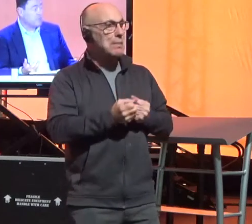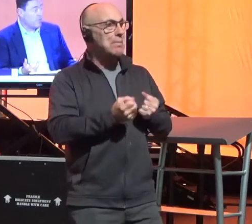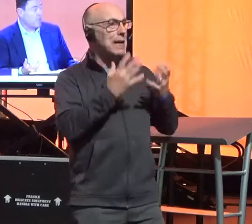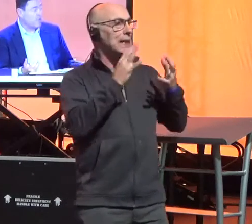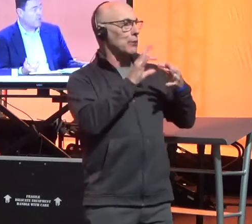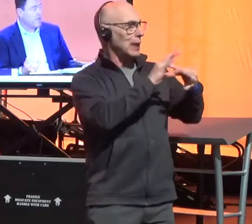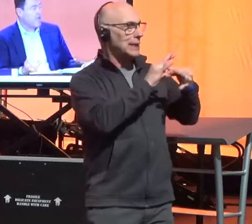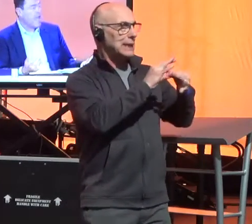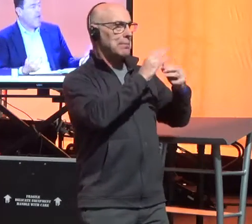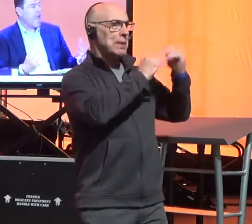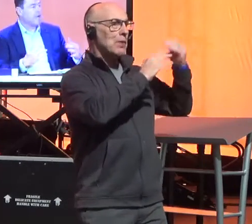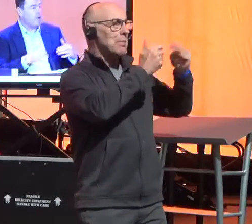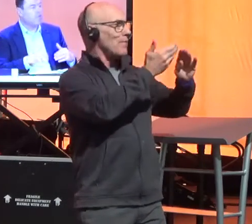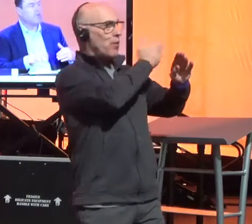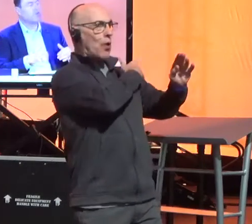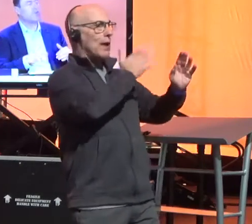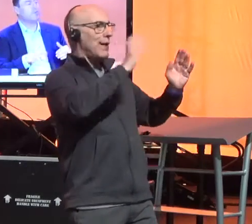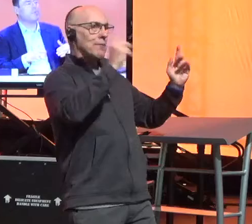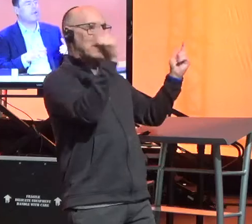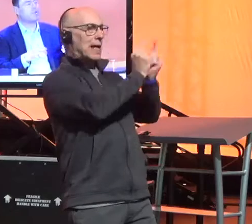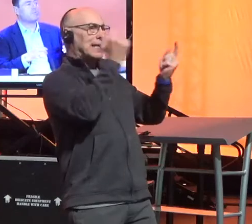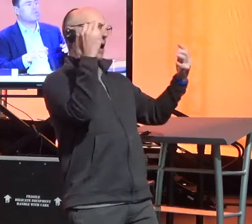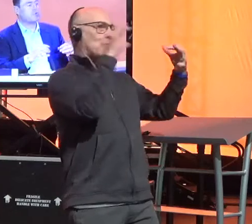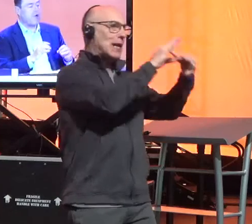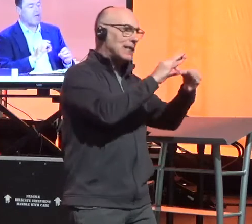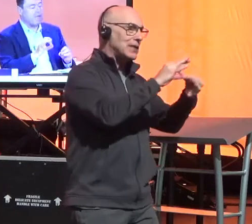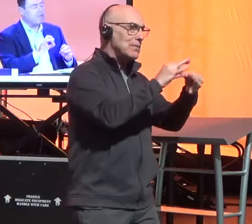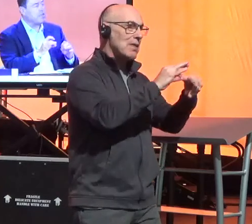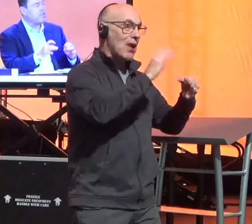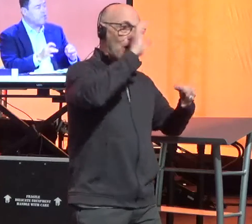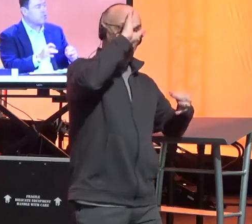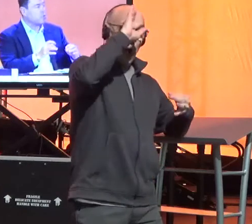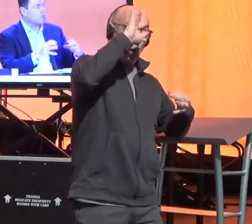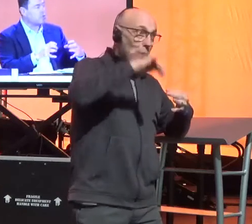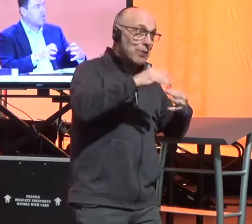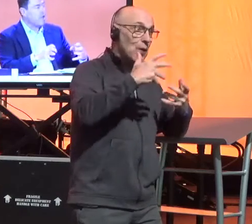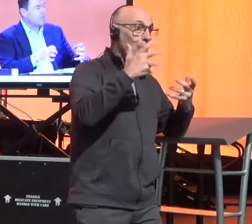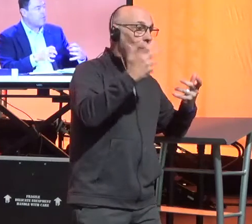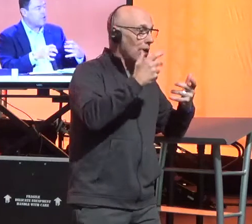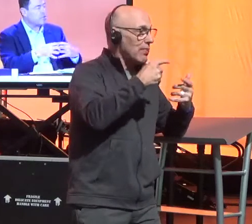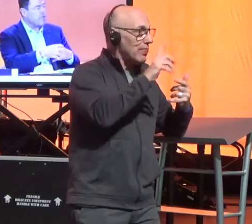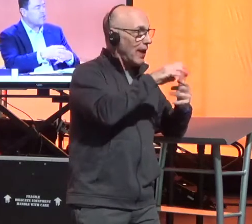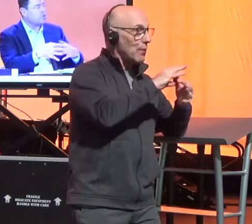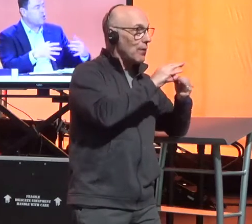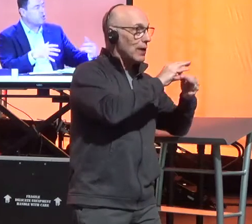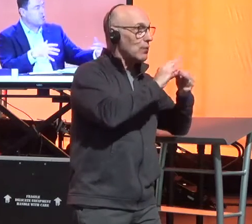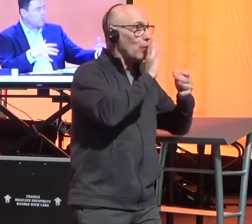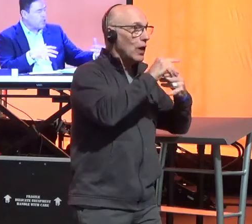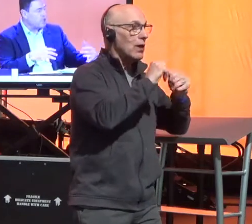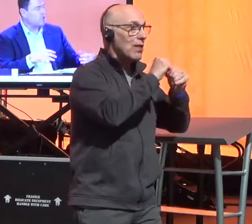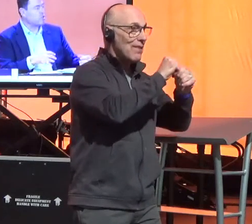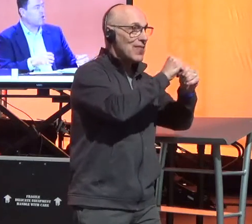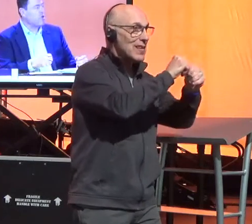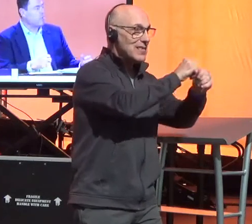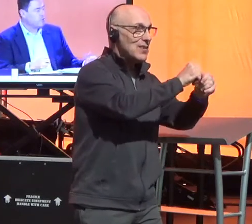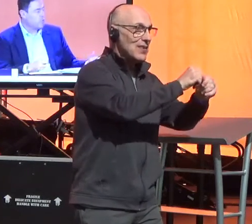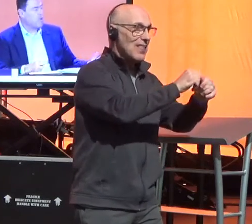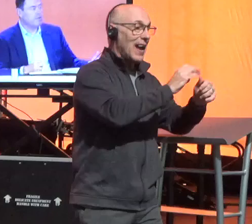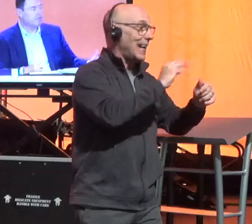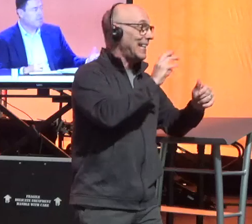exist before then. And hopefully they're going to be relationships that survive even the individuals, but there's an institutional